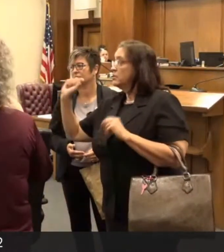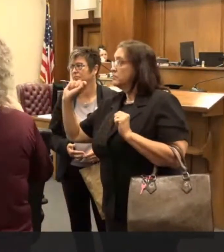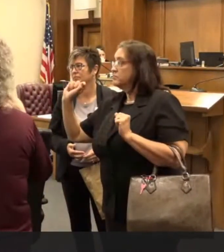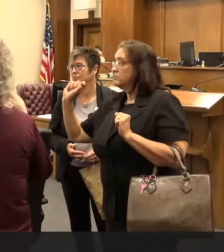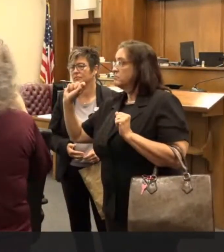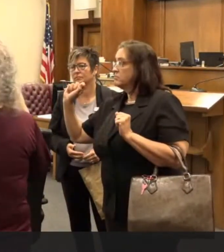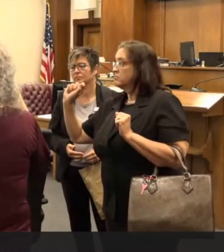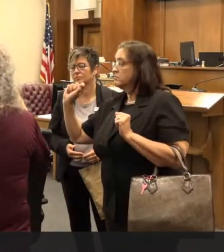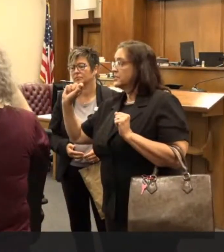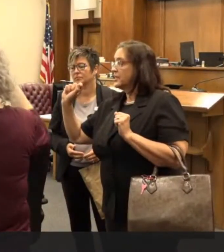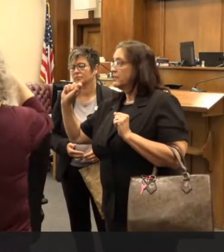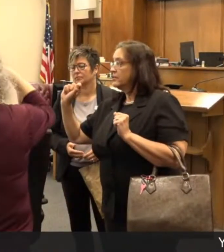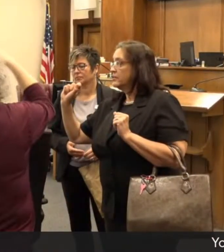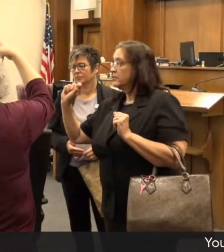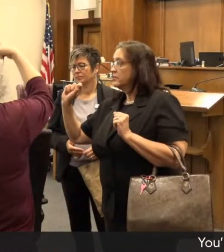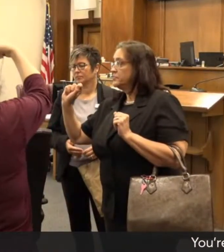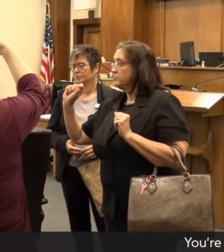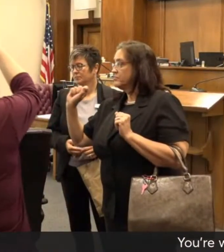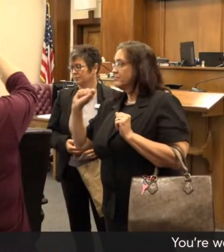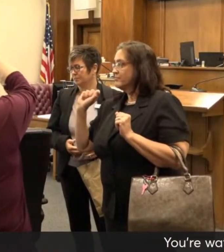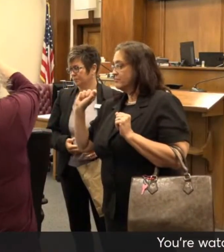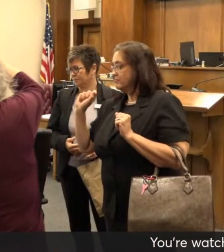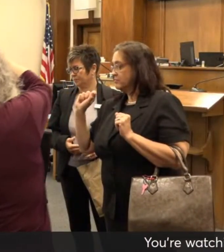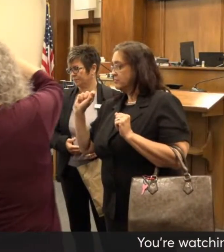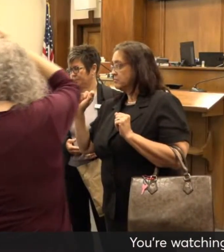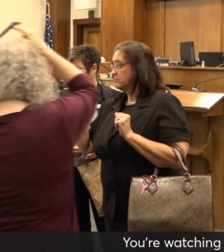Yeah, I mean, I'll definitely.